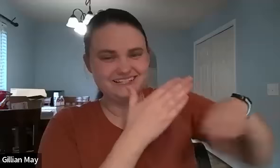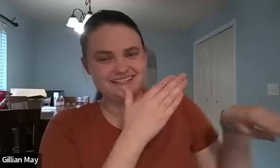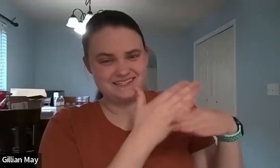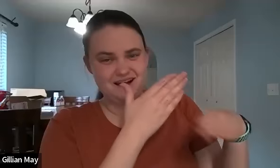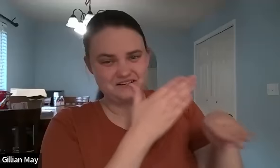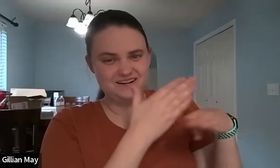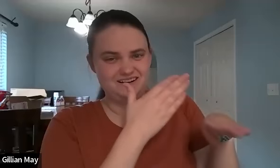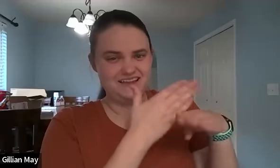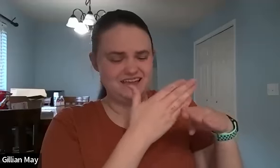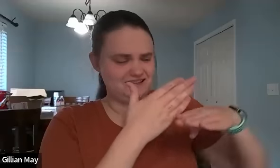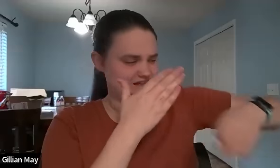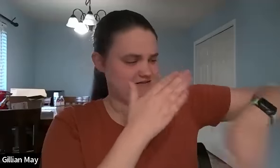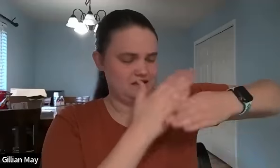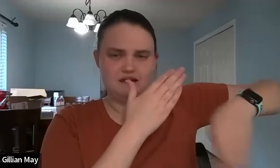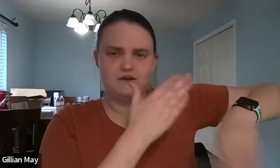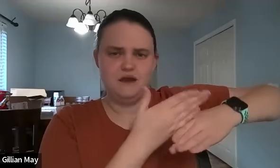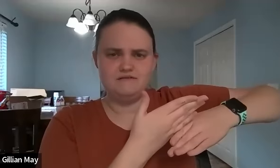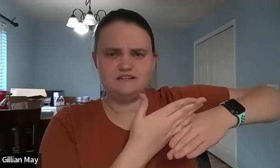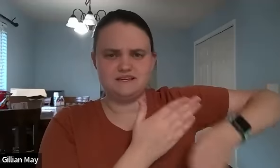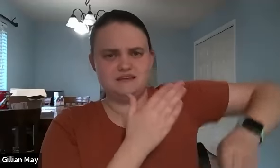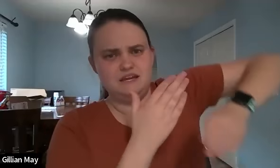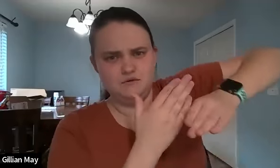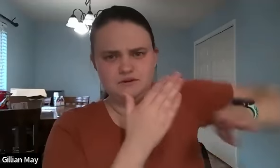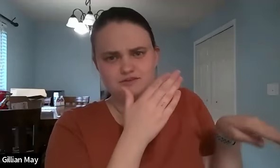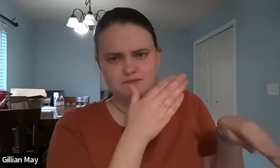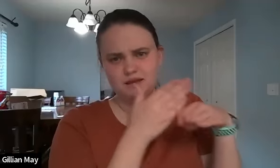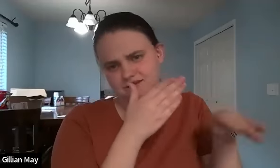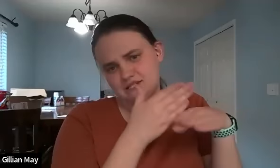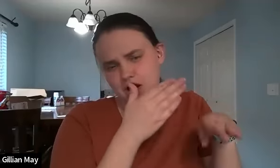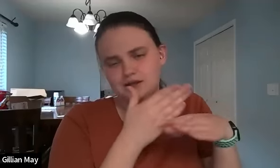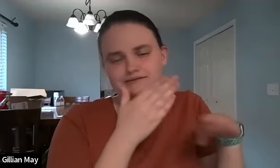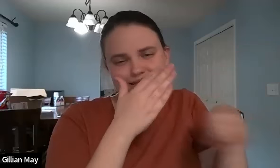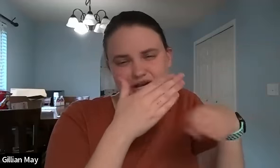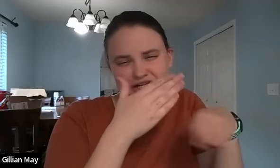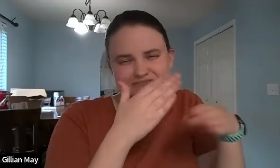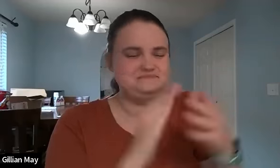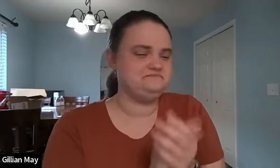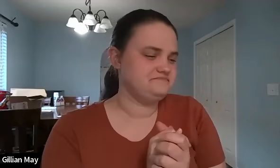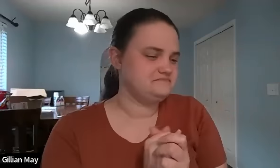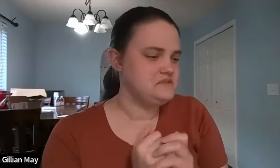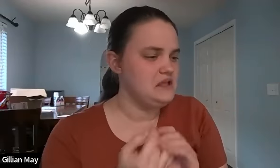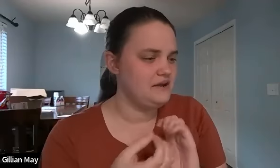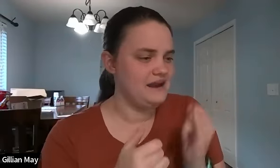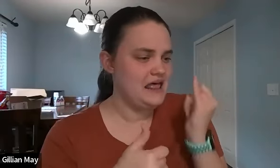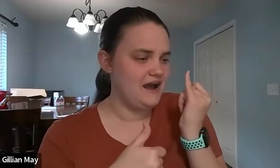good, soccer, yes. I know how every time I sign, I go really dramatic, but soccer. All right,